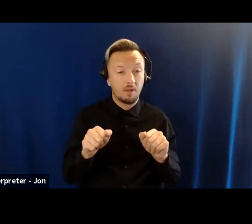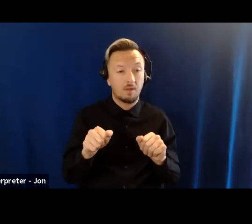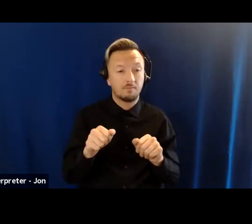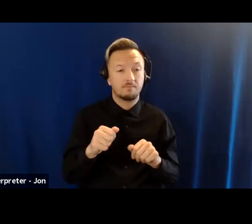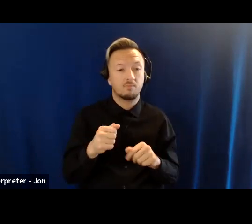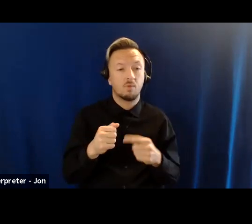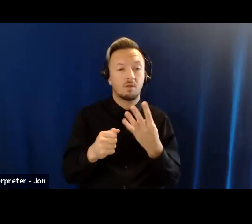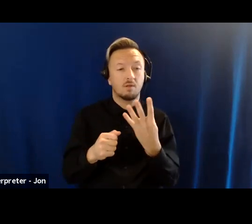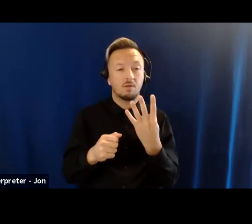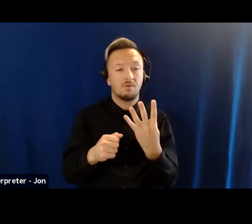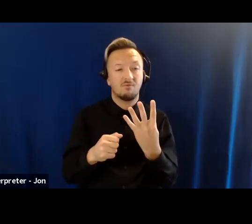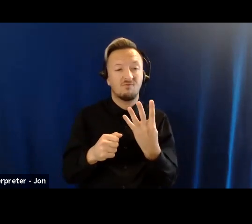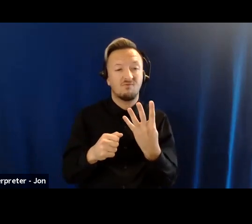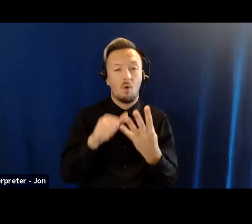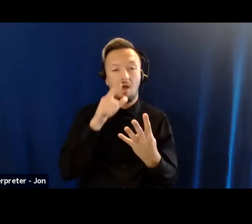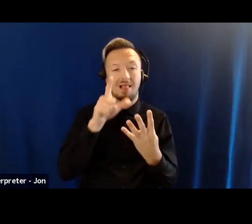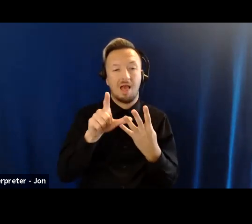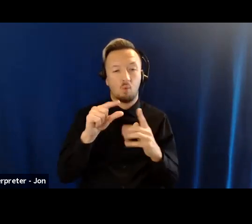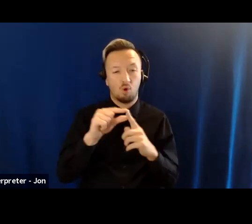word: vote.